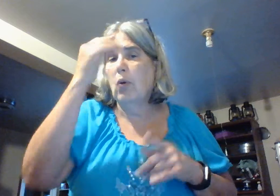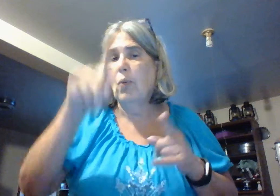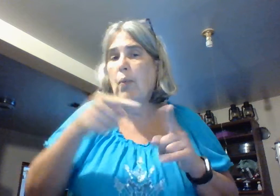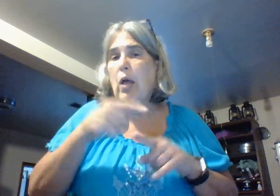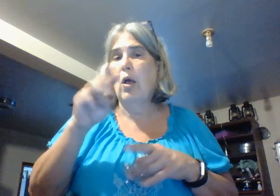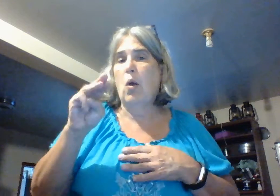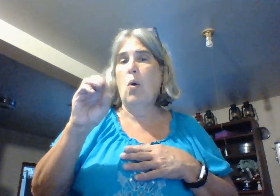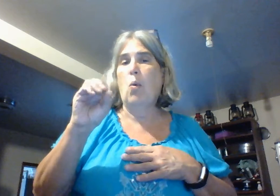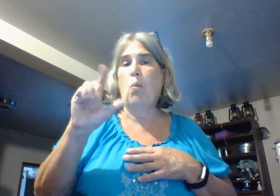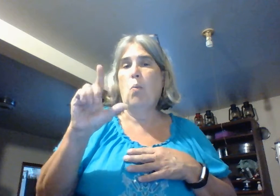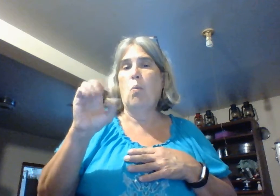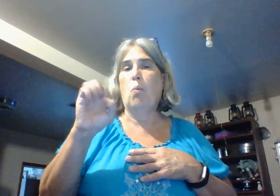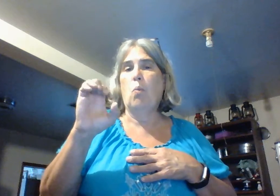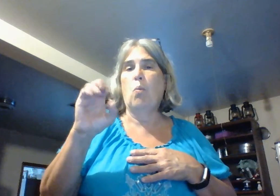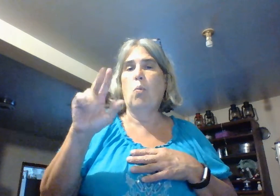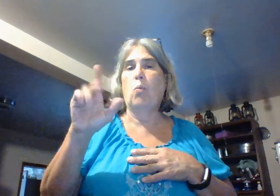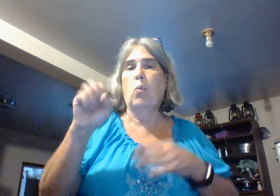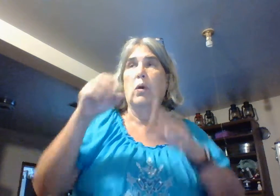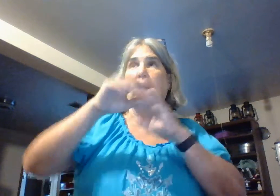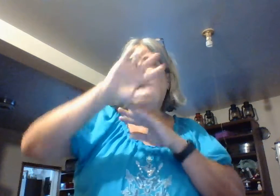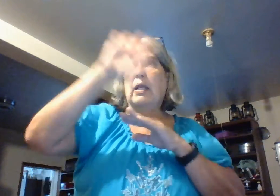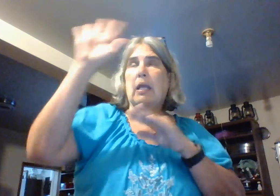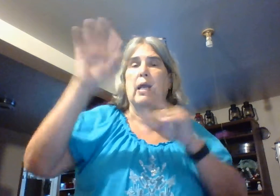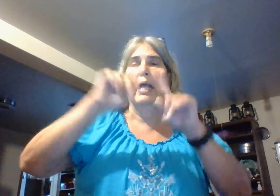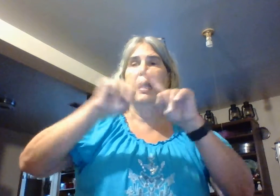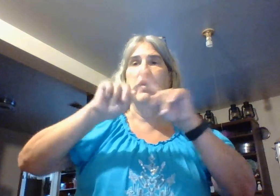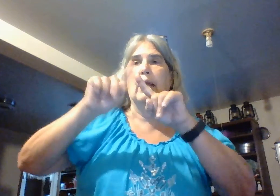the air at different temperatures.